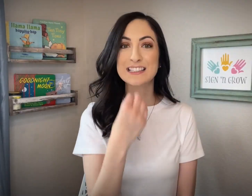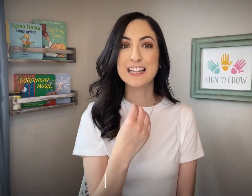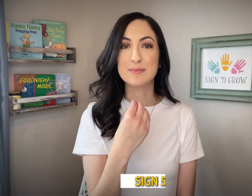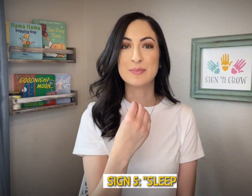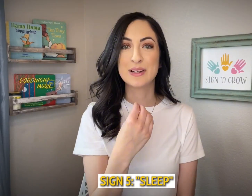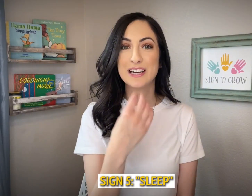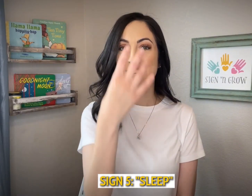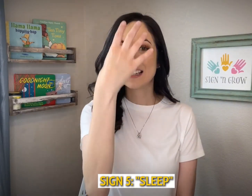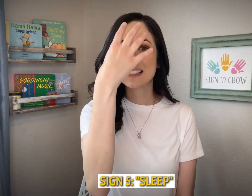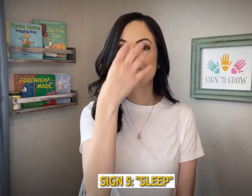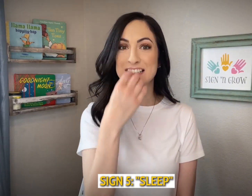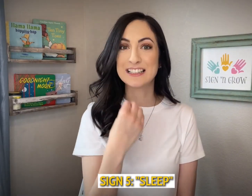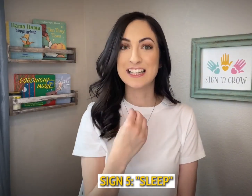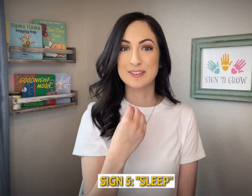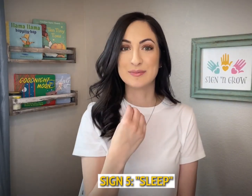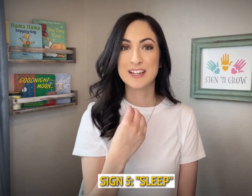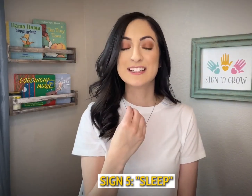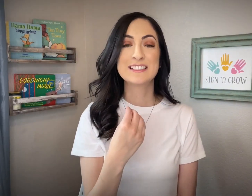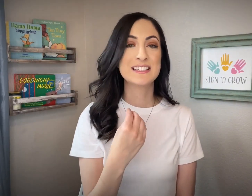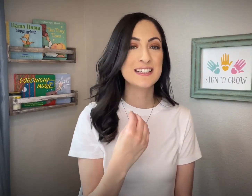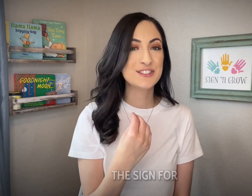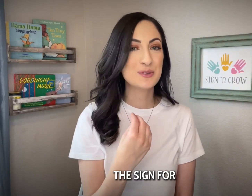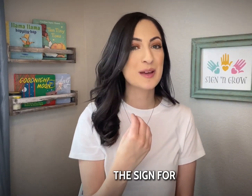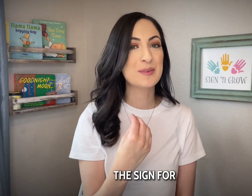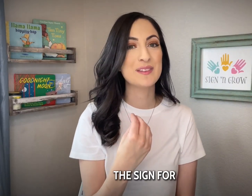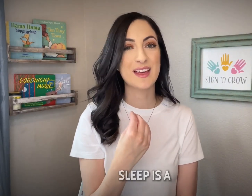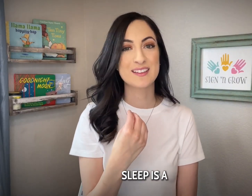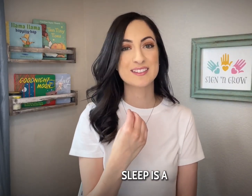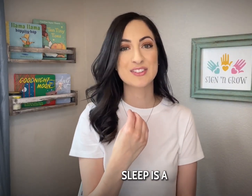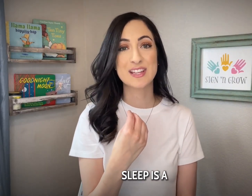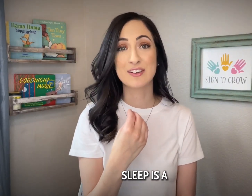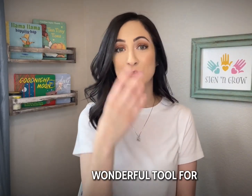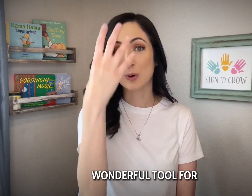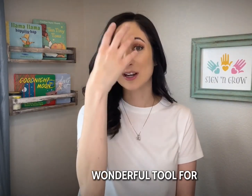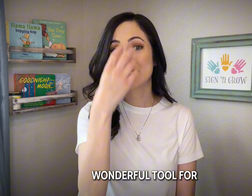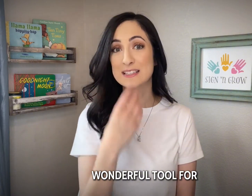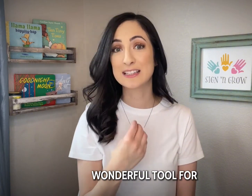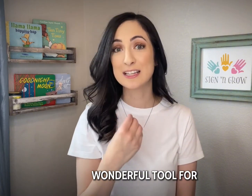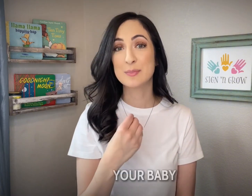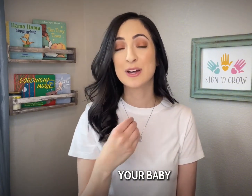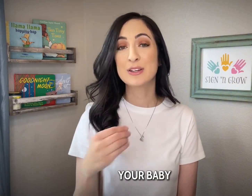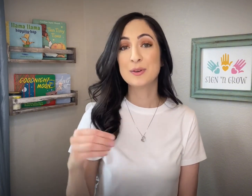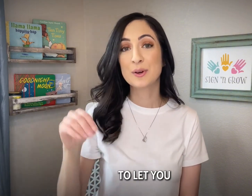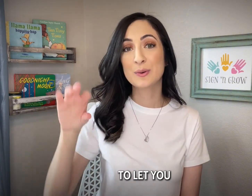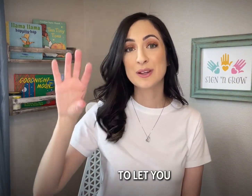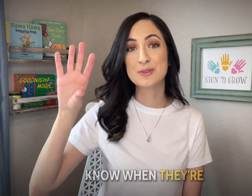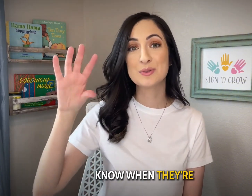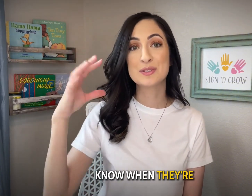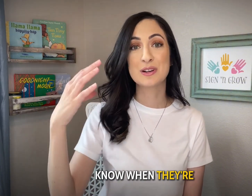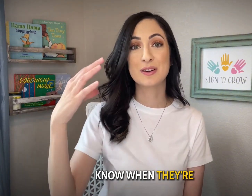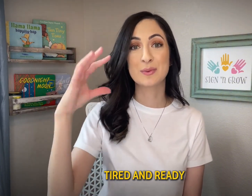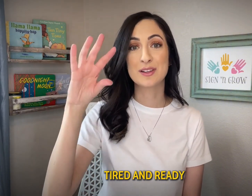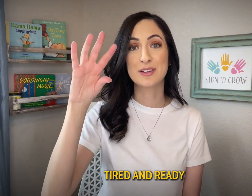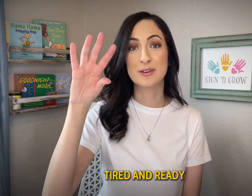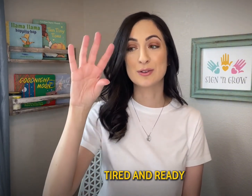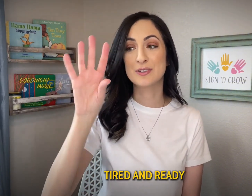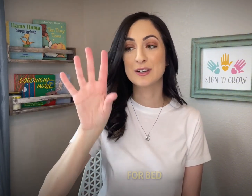Sign 5. Sleep. The sign for sleep is a wonderful tool for your baby to let you know when they're tired and ready for